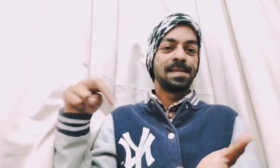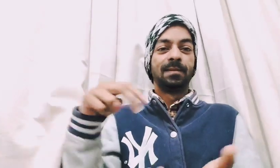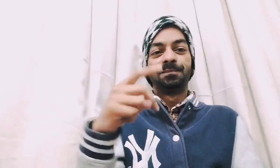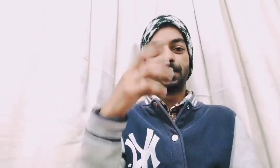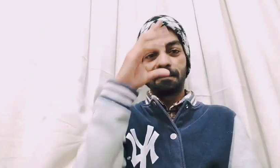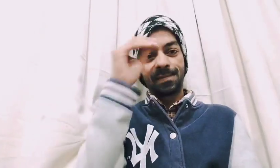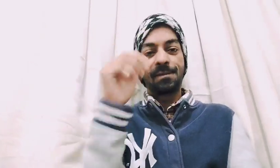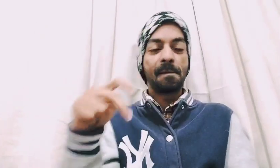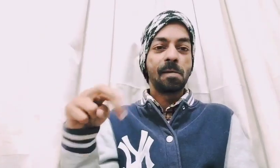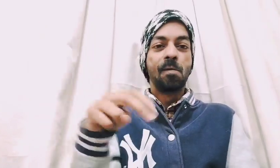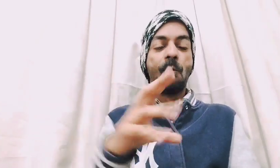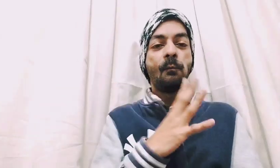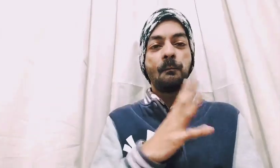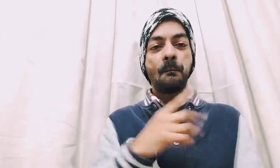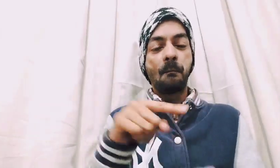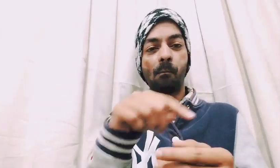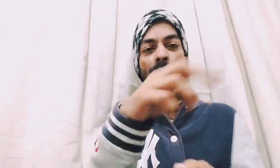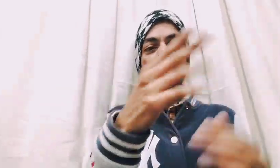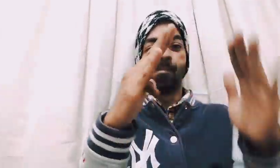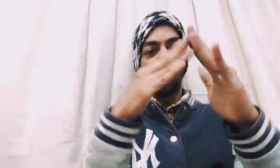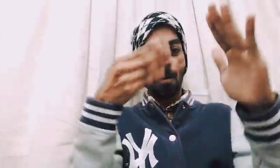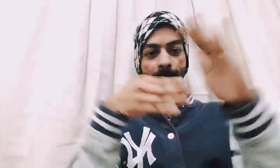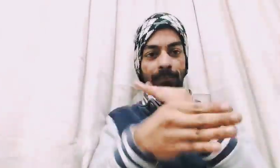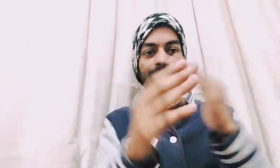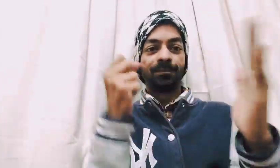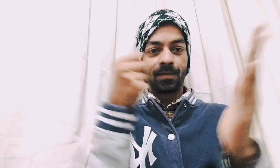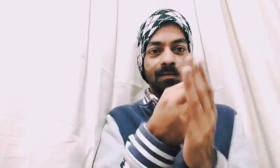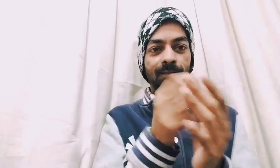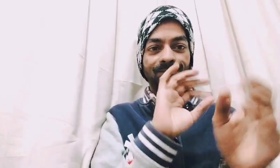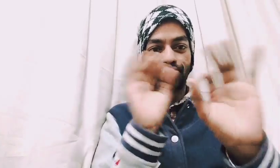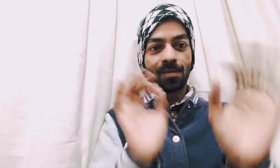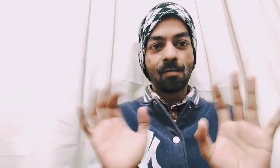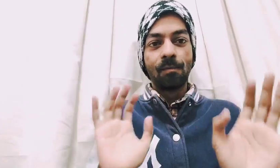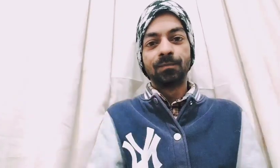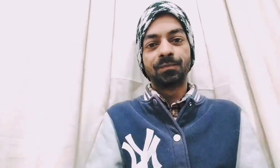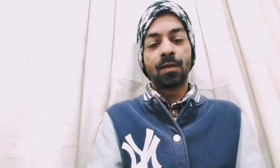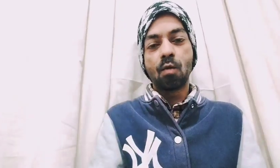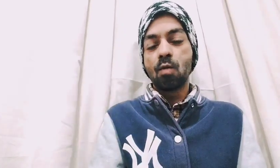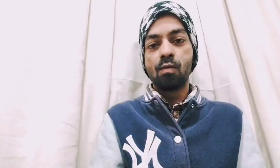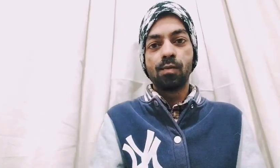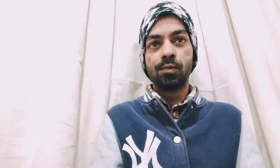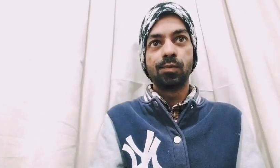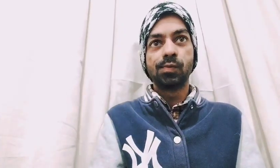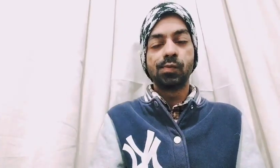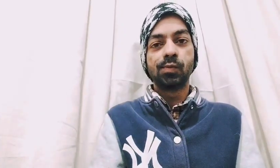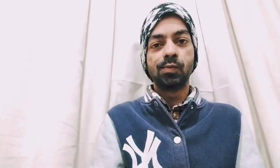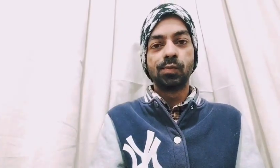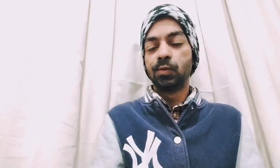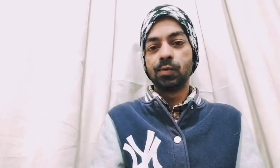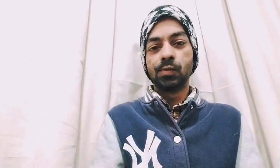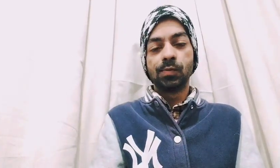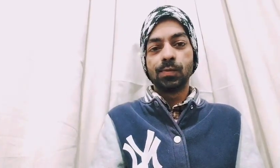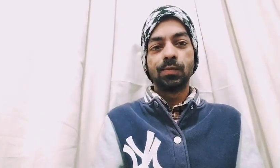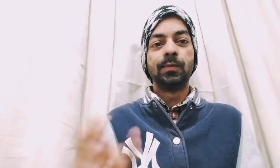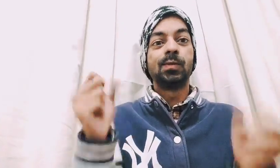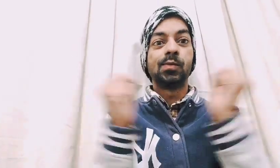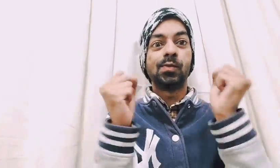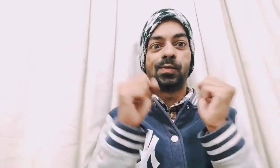Sari no mu chua so, kenyang mo do chua so, nol man na